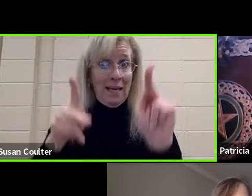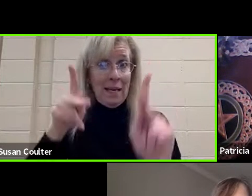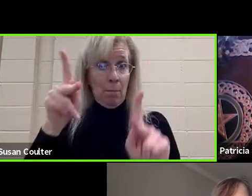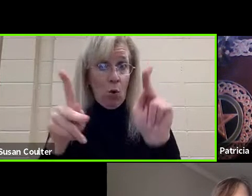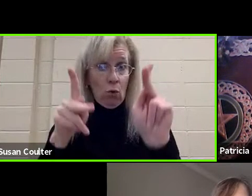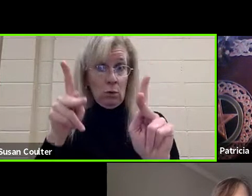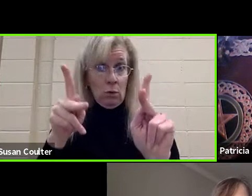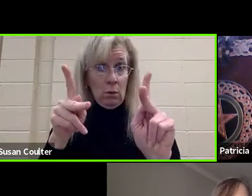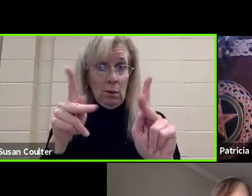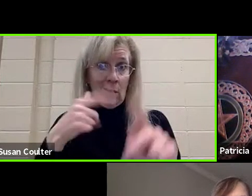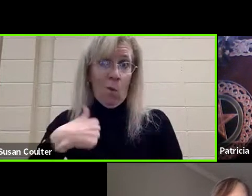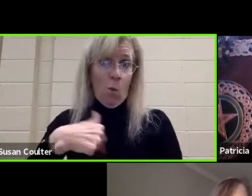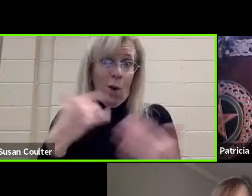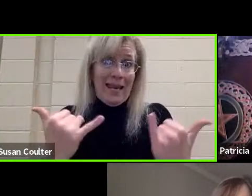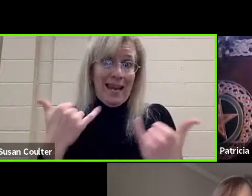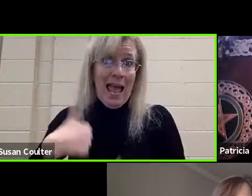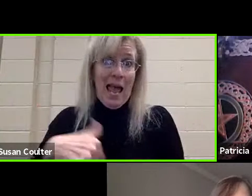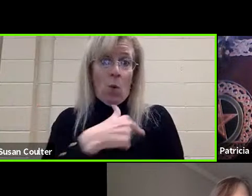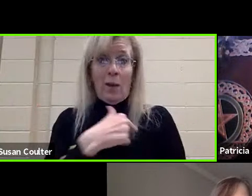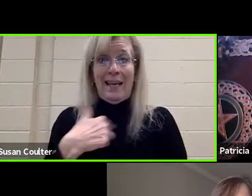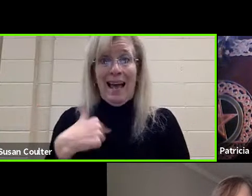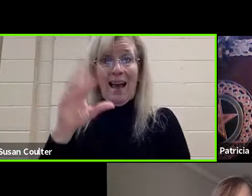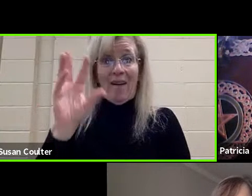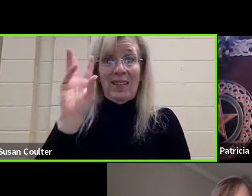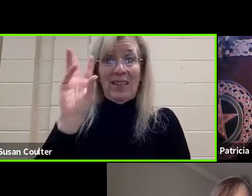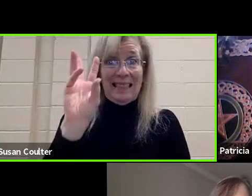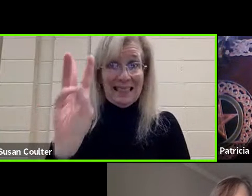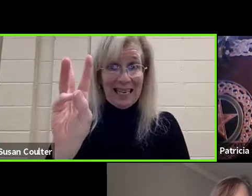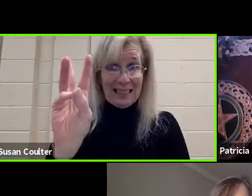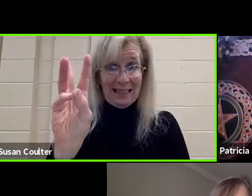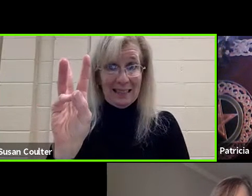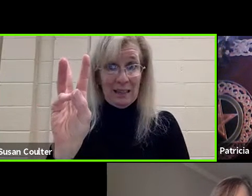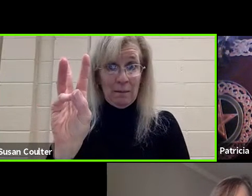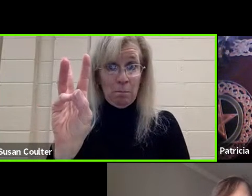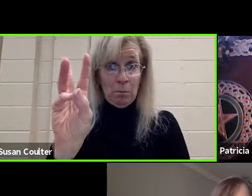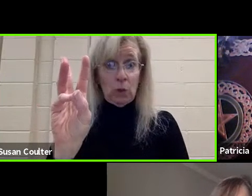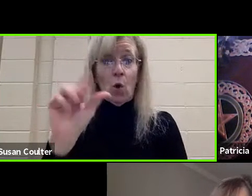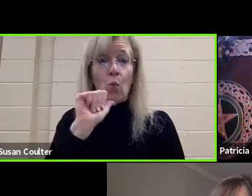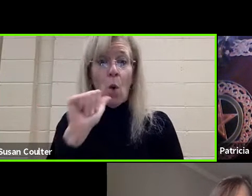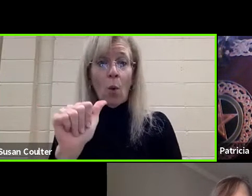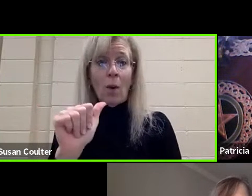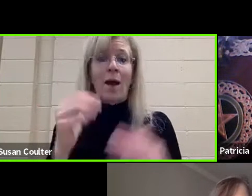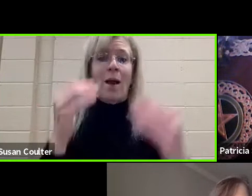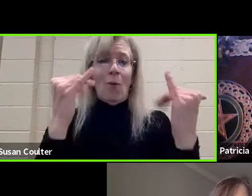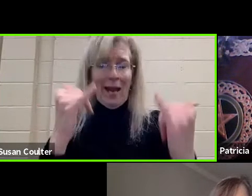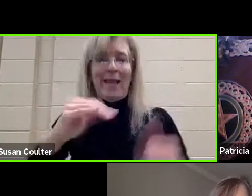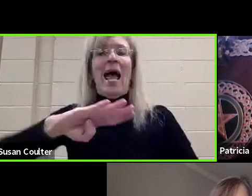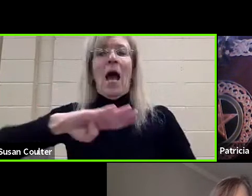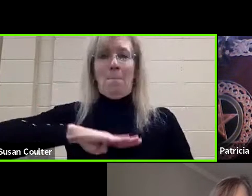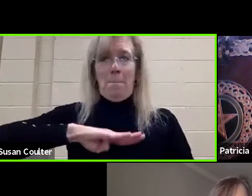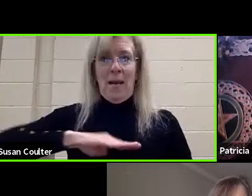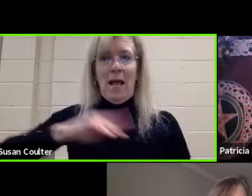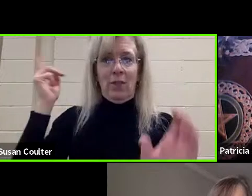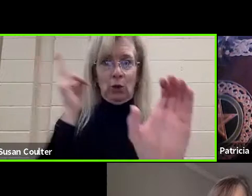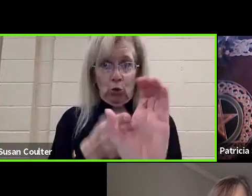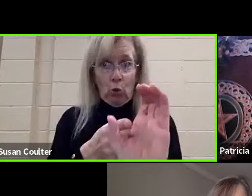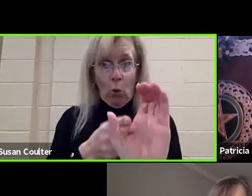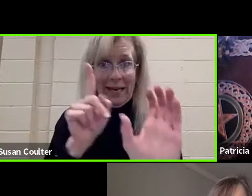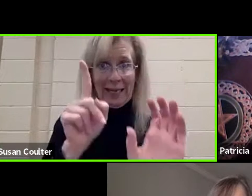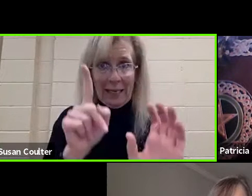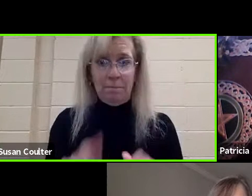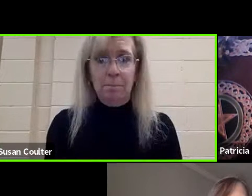4 people. Right now we have 6. So you won't. Okay, now Beth